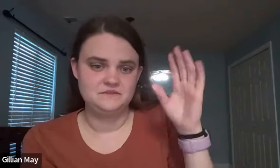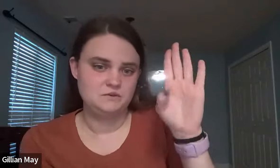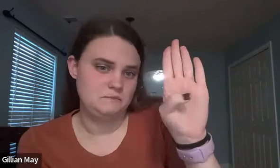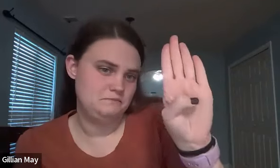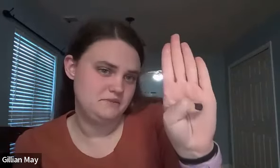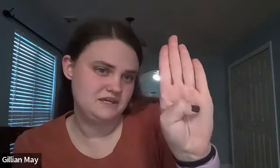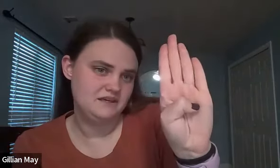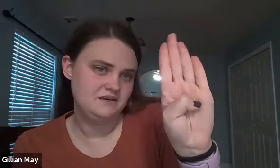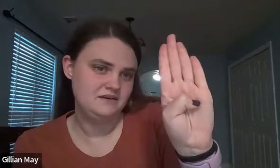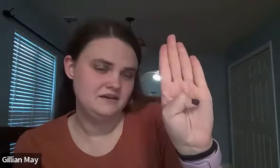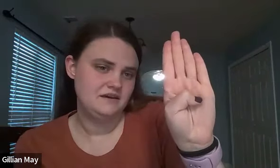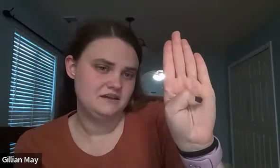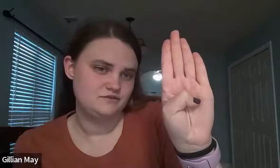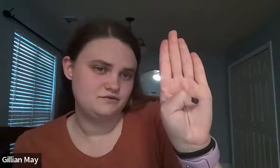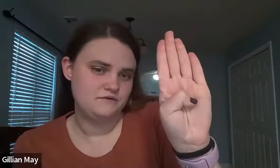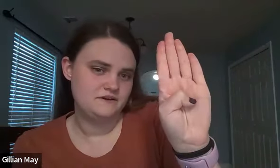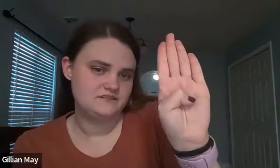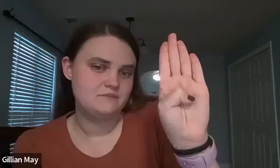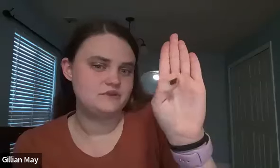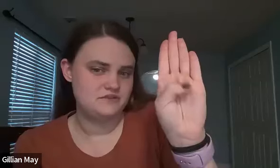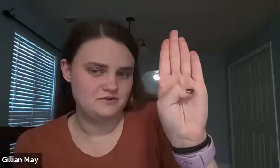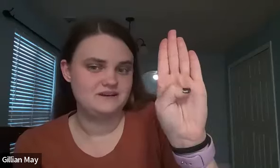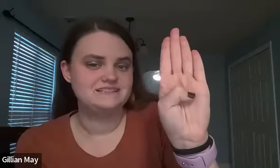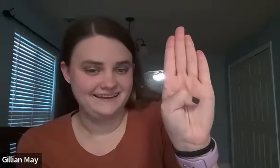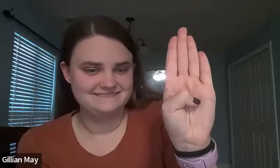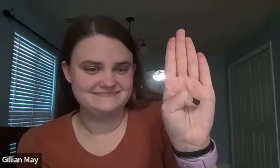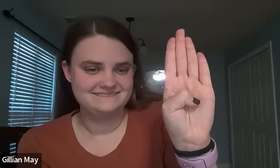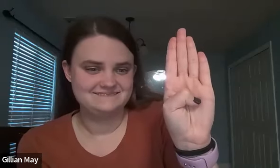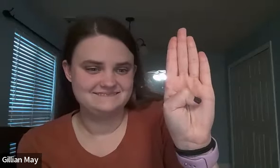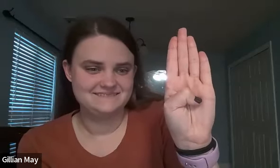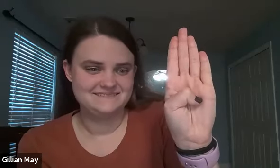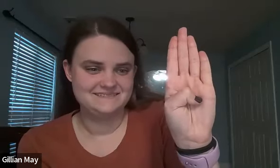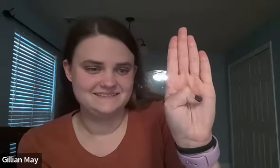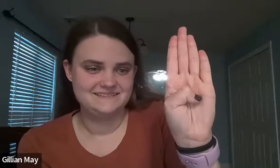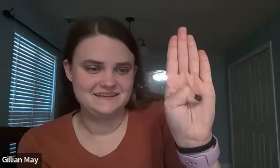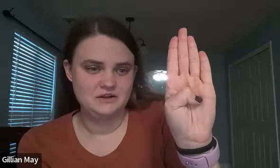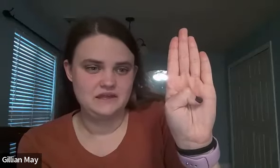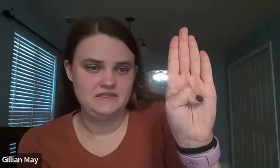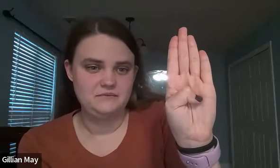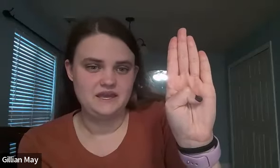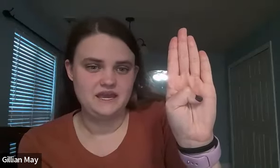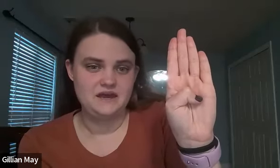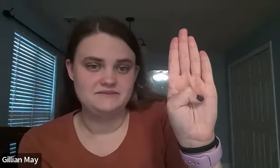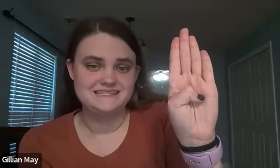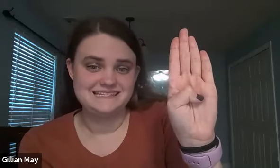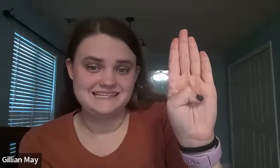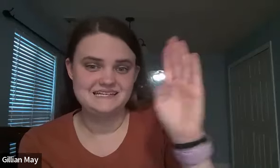So our B is the 4 fingers up with thumb across. Yeah. All right. Then we have